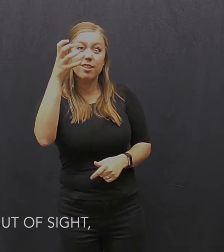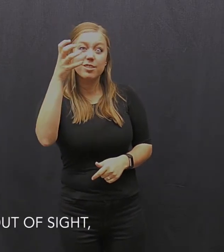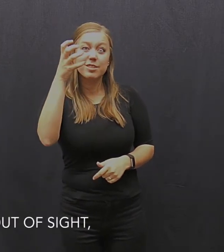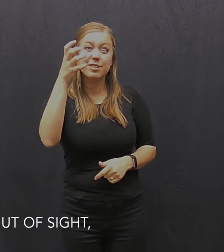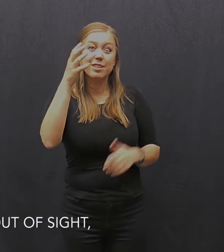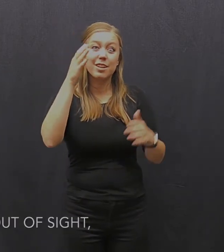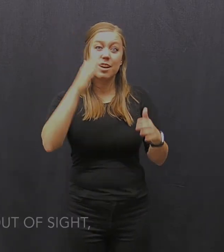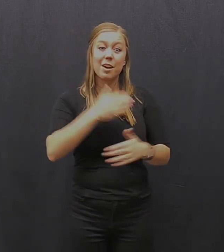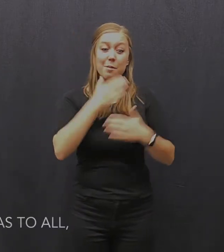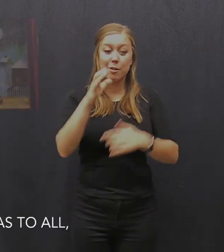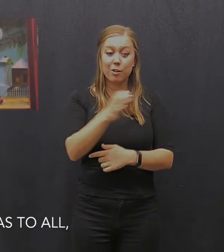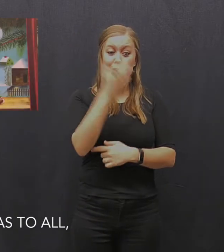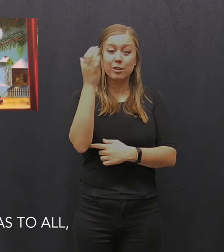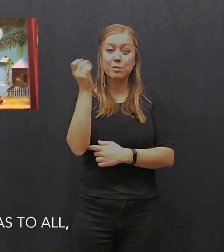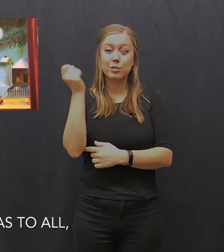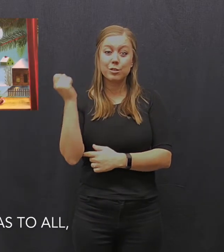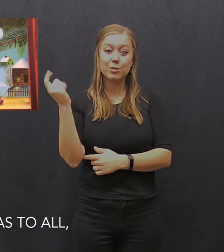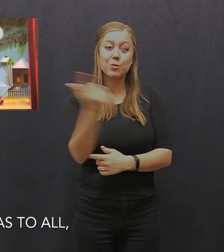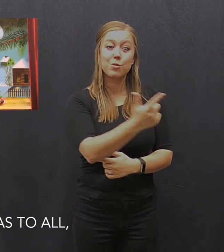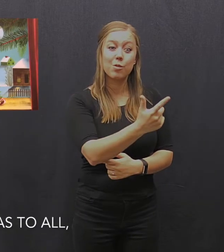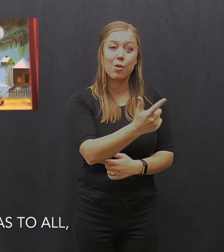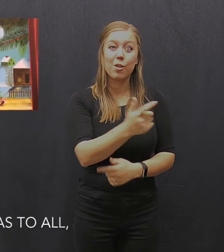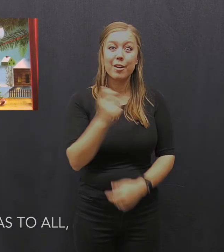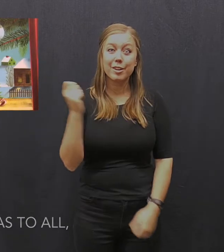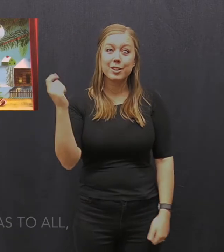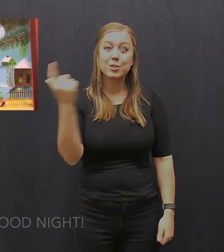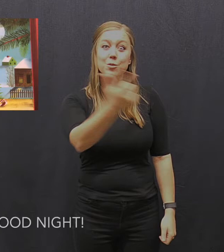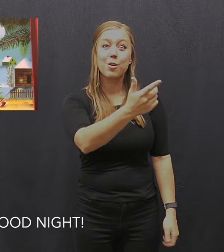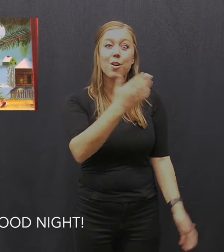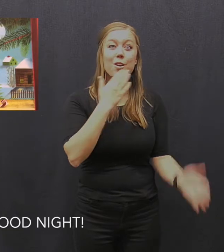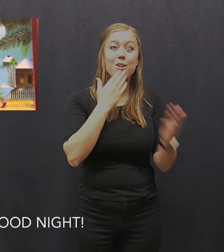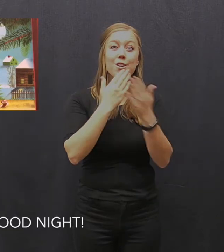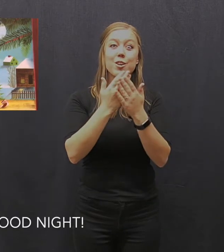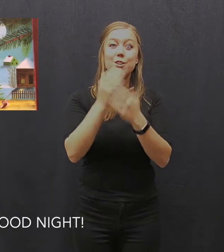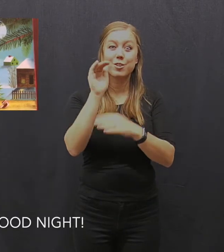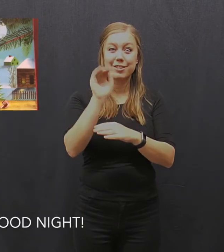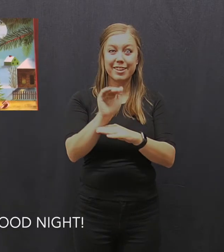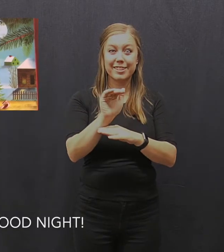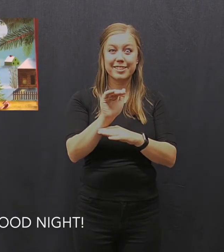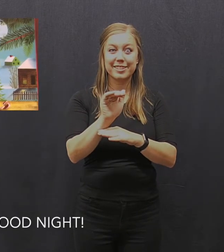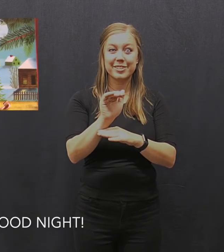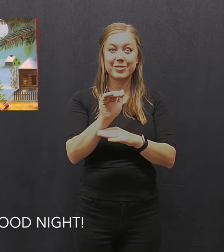out of sight, "Happy Christmas to all! And to all a good night."